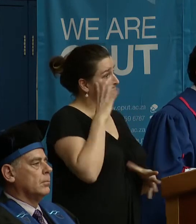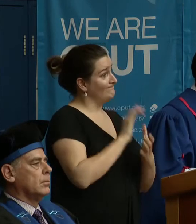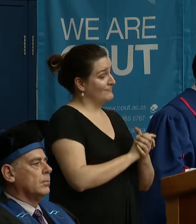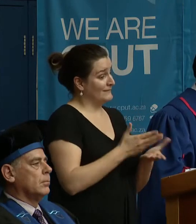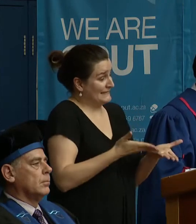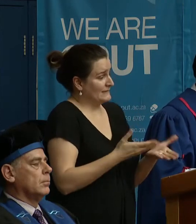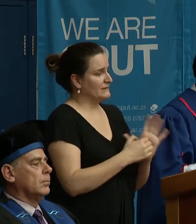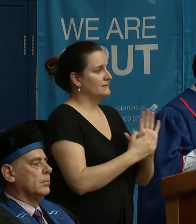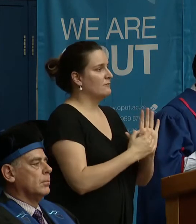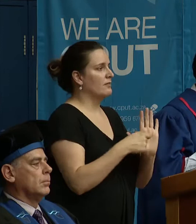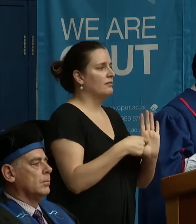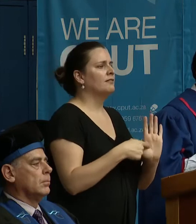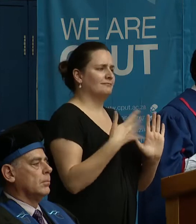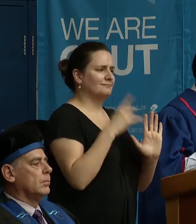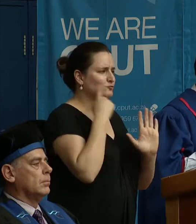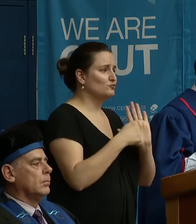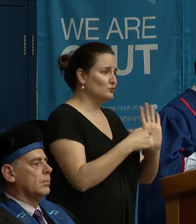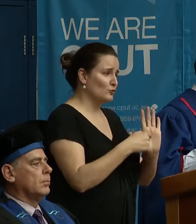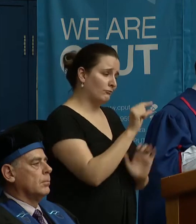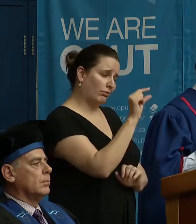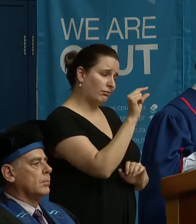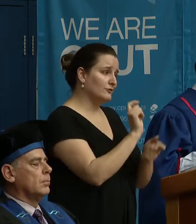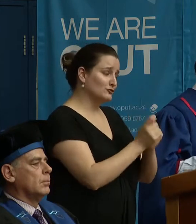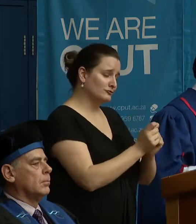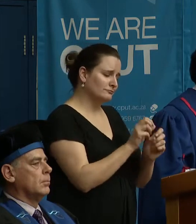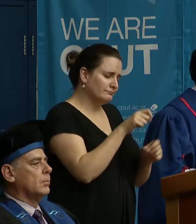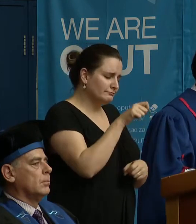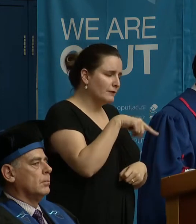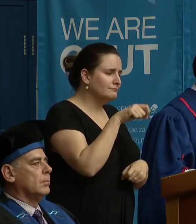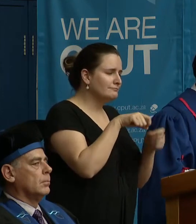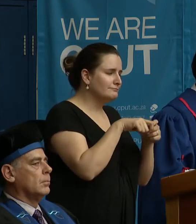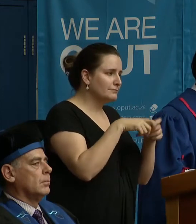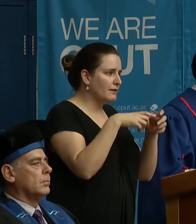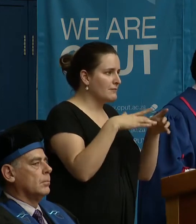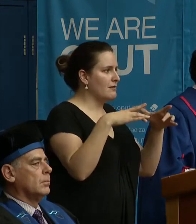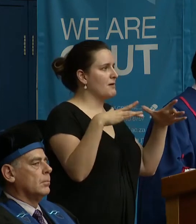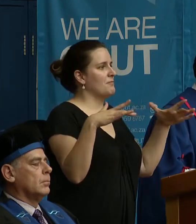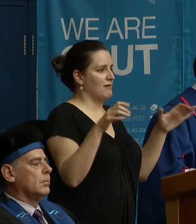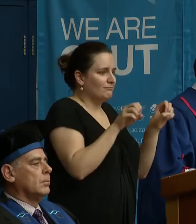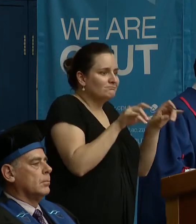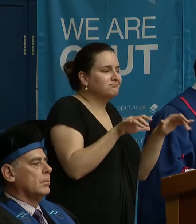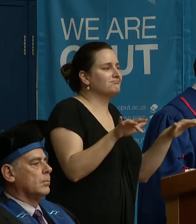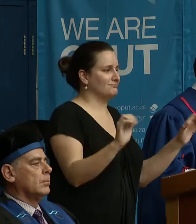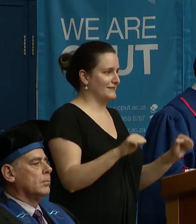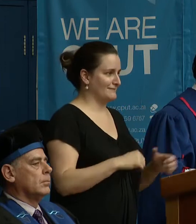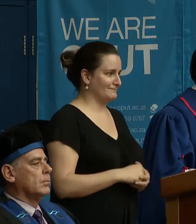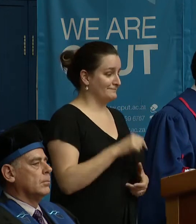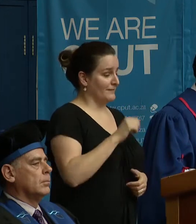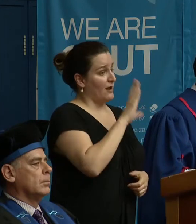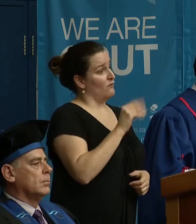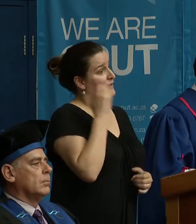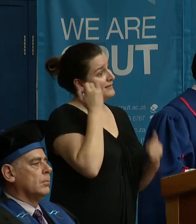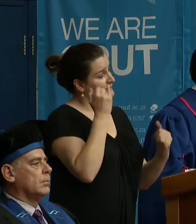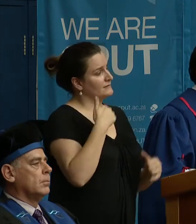powerful example of how small changes can cause large and far-reaching effects. At African Ideas, we specialize in